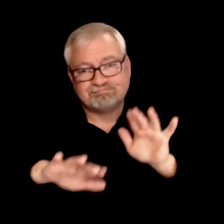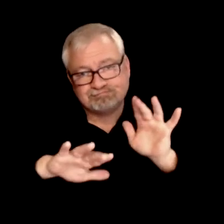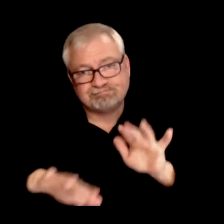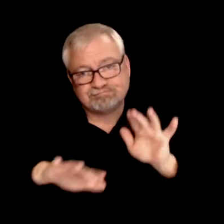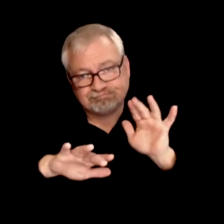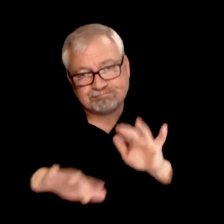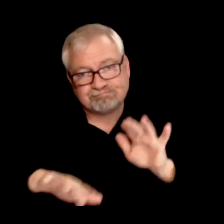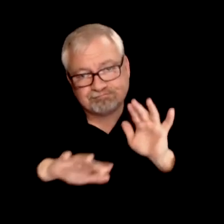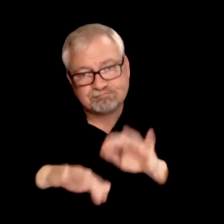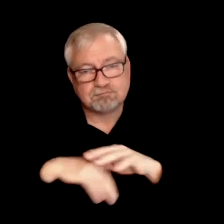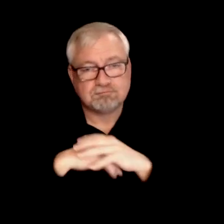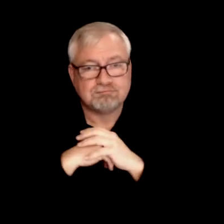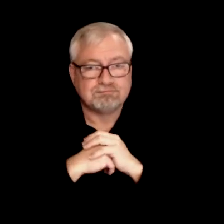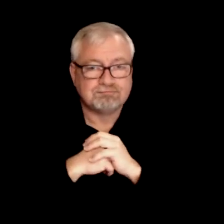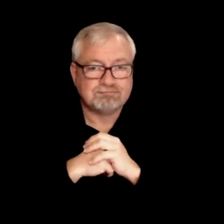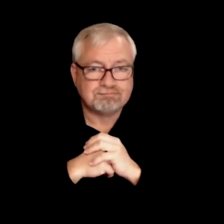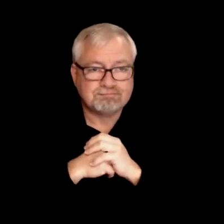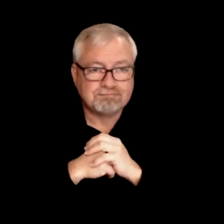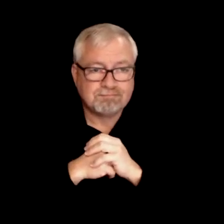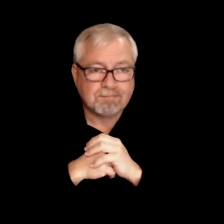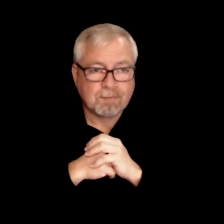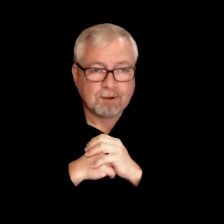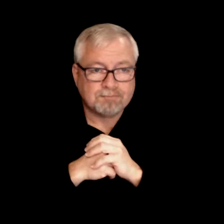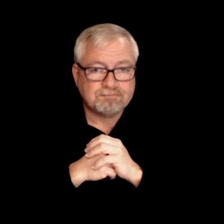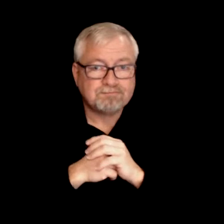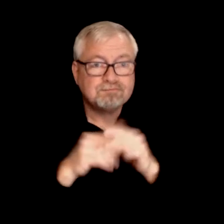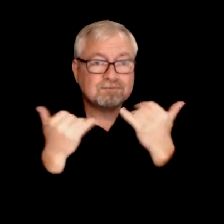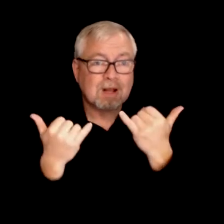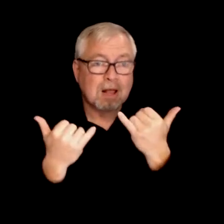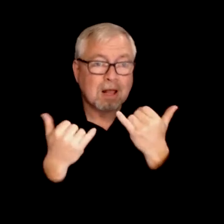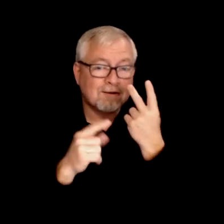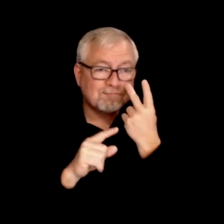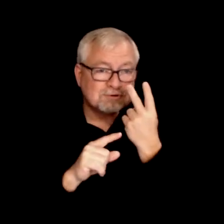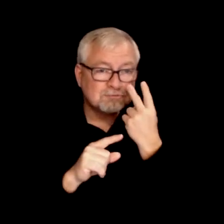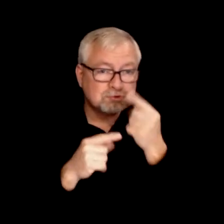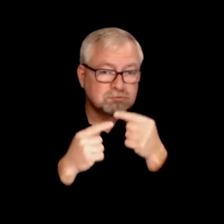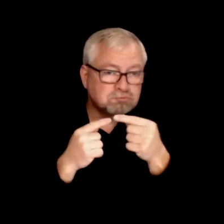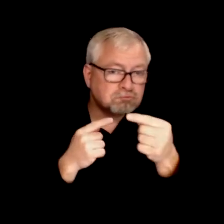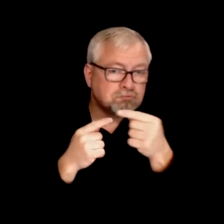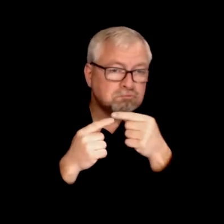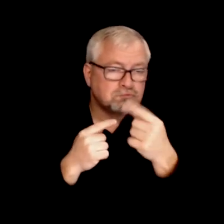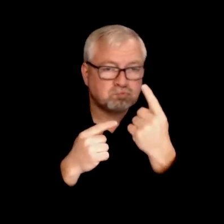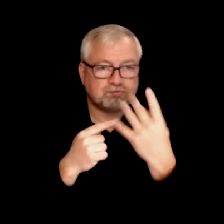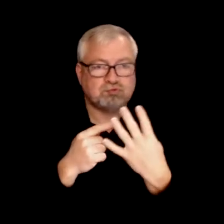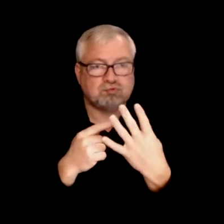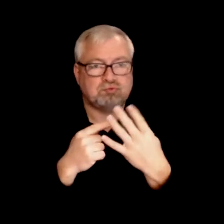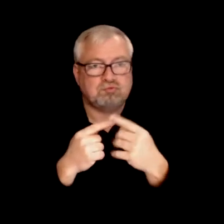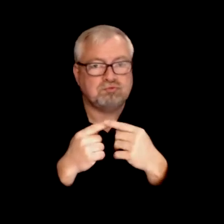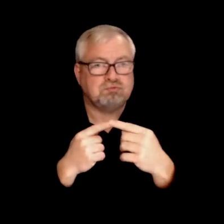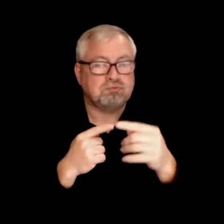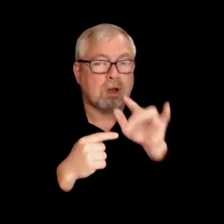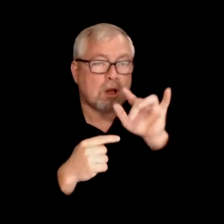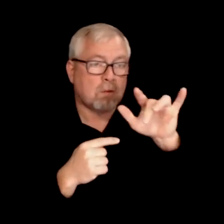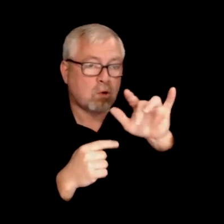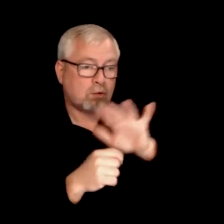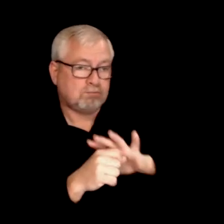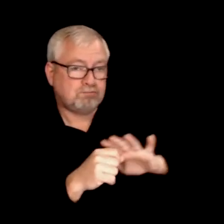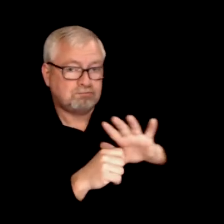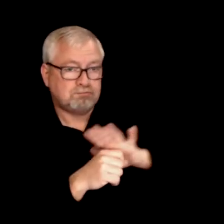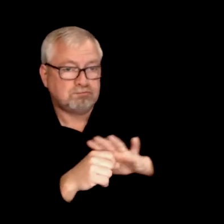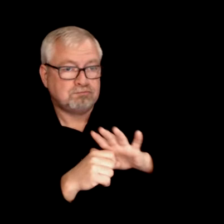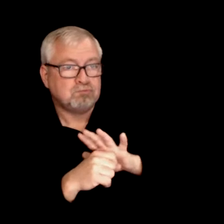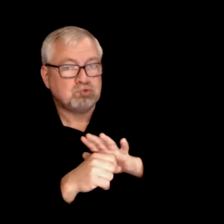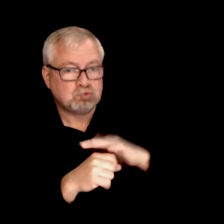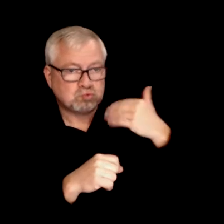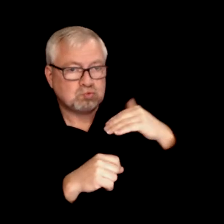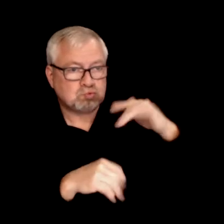Hudson. Visibility now down to 1/4 mile at the airport, and that is the definition of heavy snow, perhaps 1 to 2 inches per